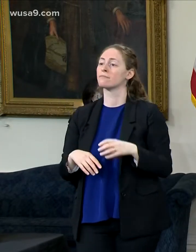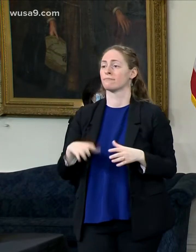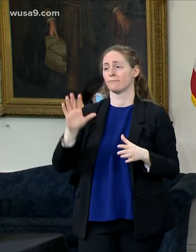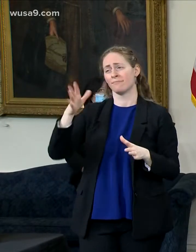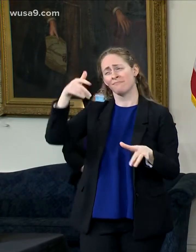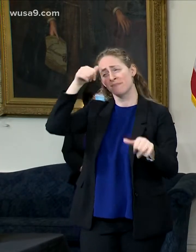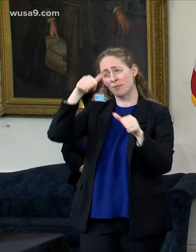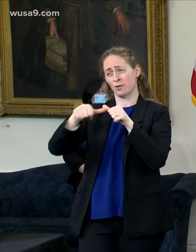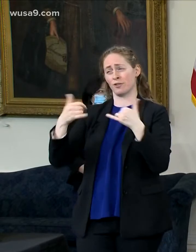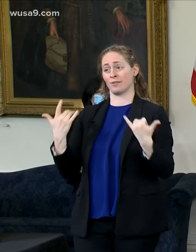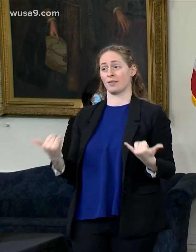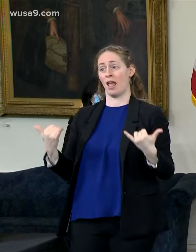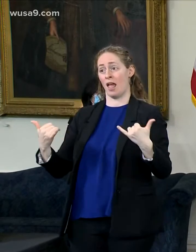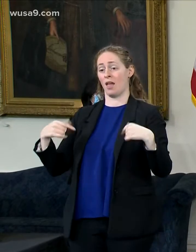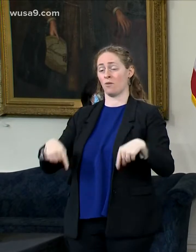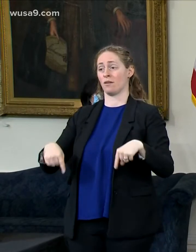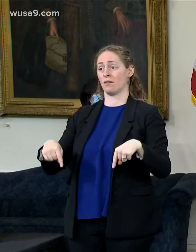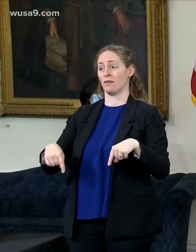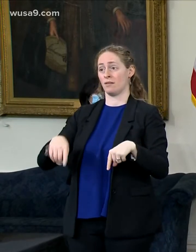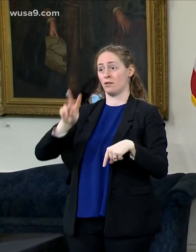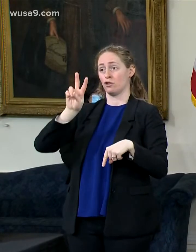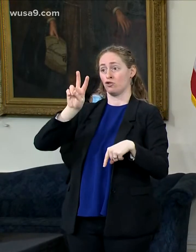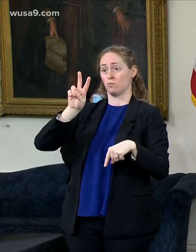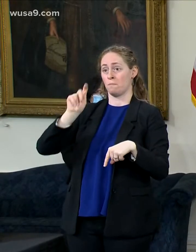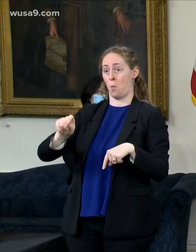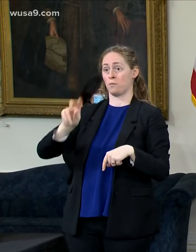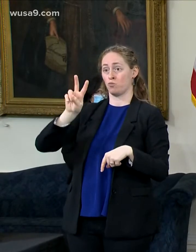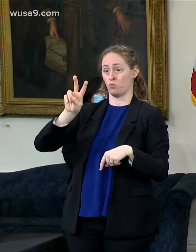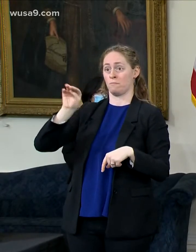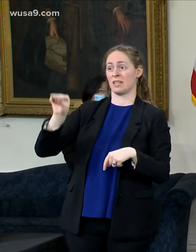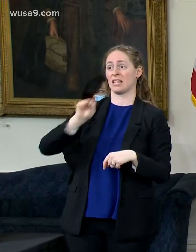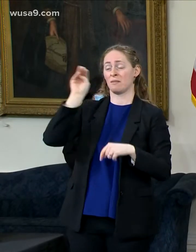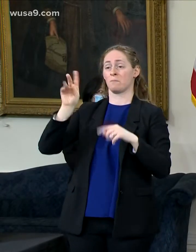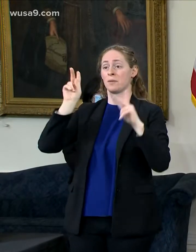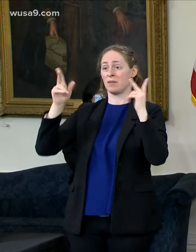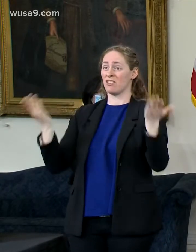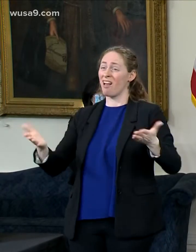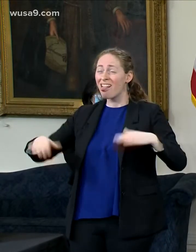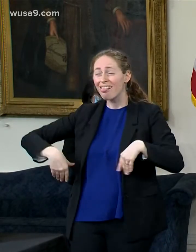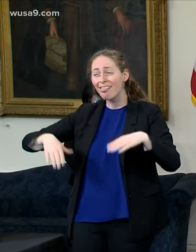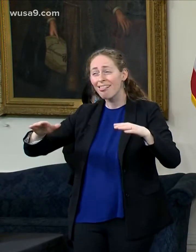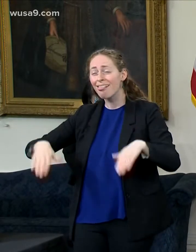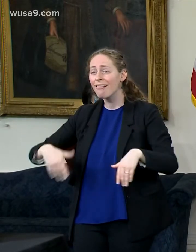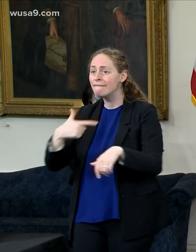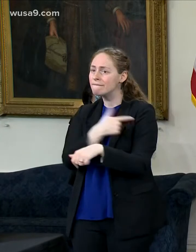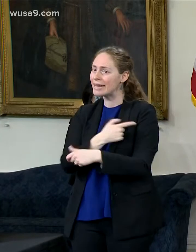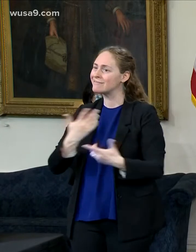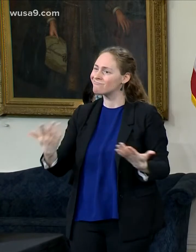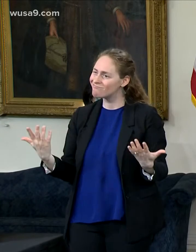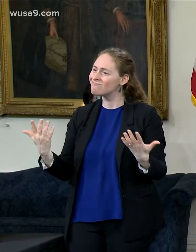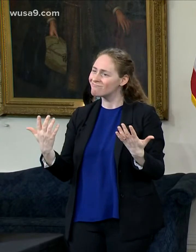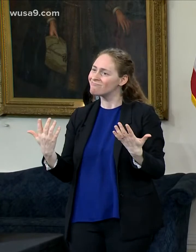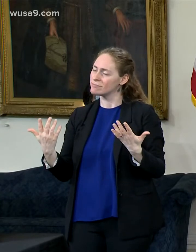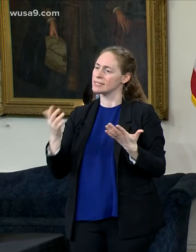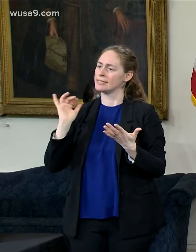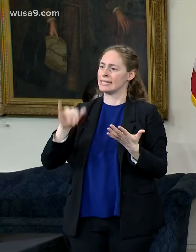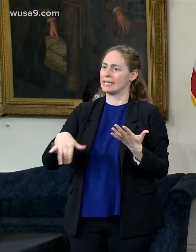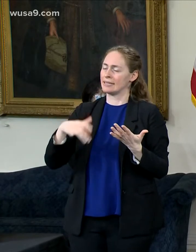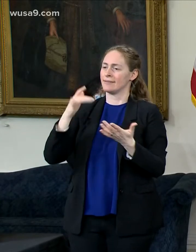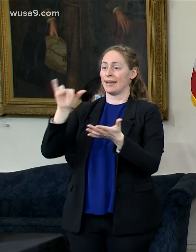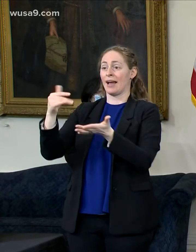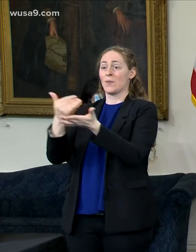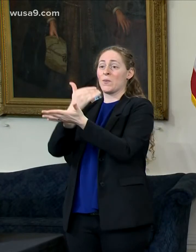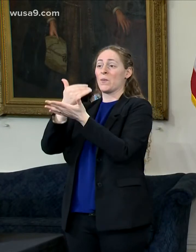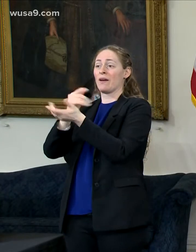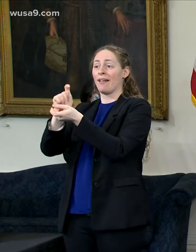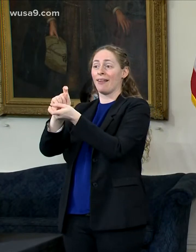people who have already had the virus. There are fewer people to get infected, but this more virulent strain seems to be impacting